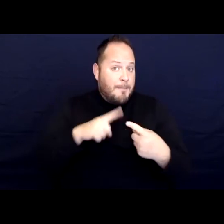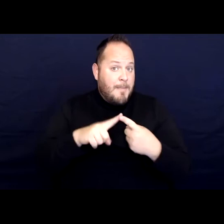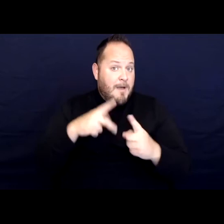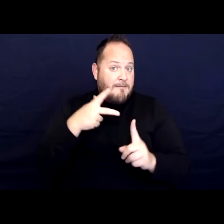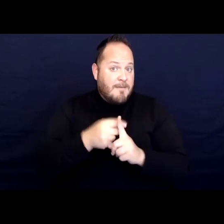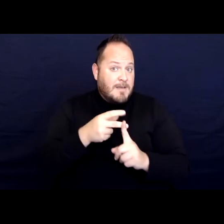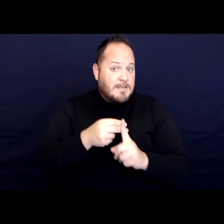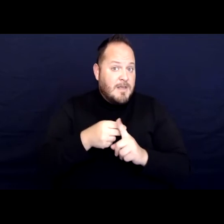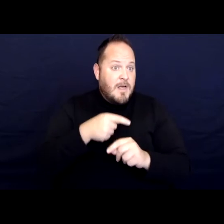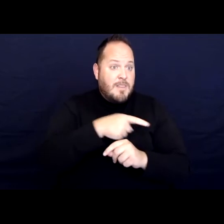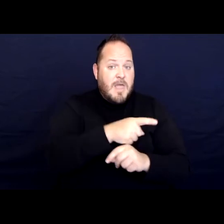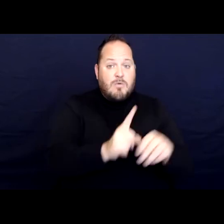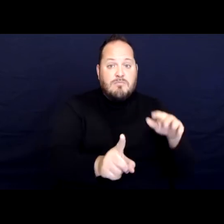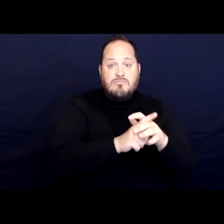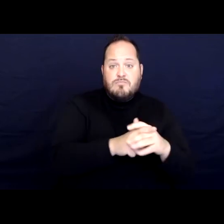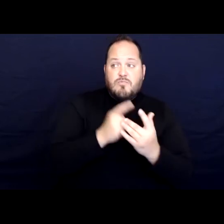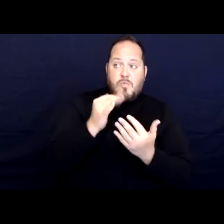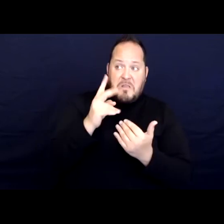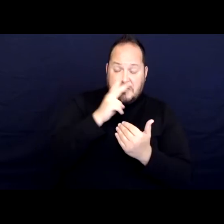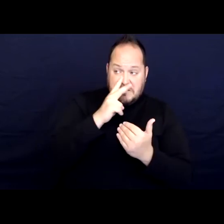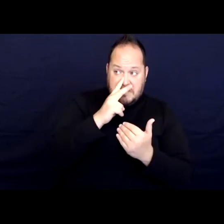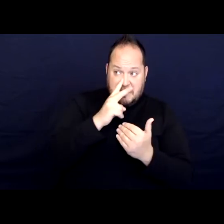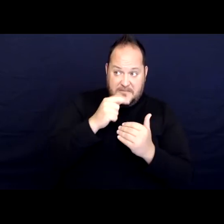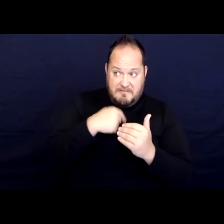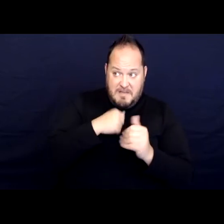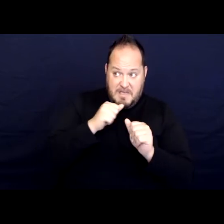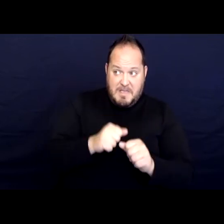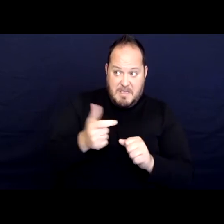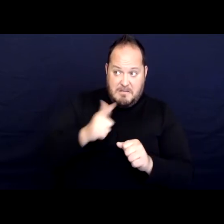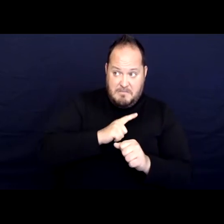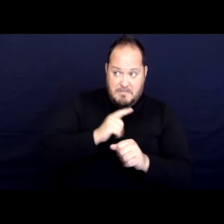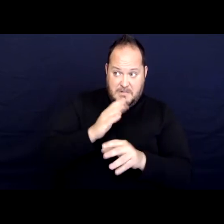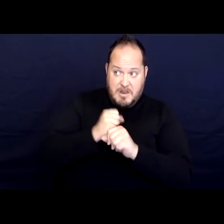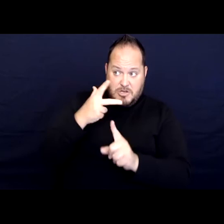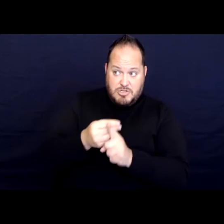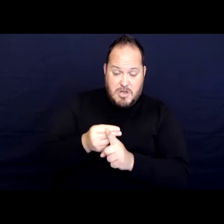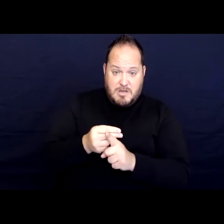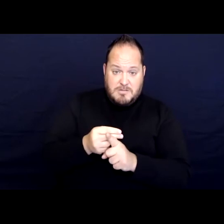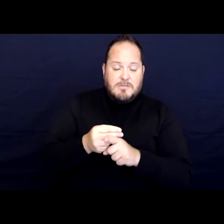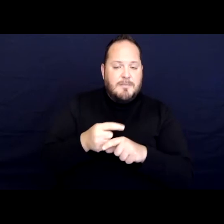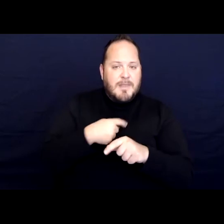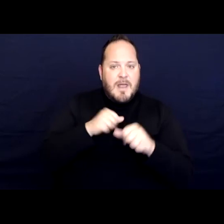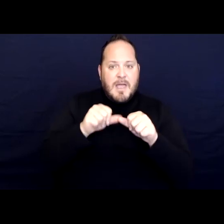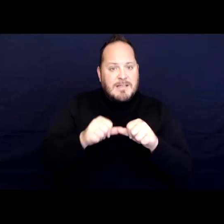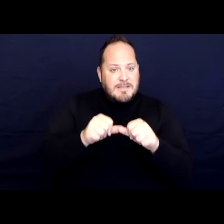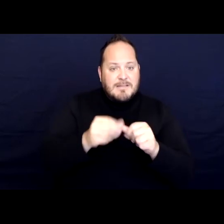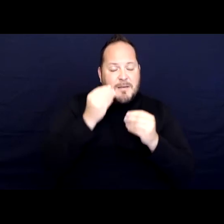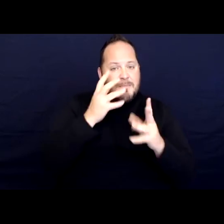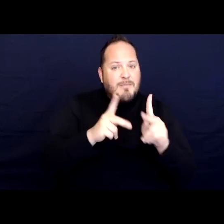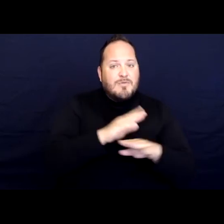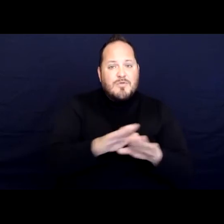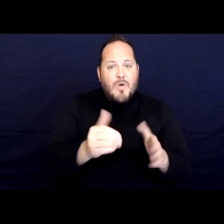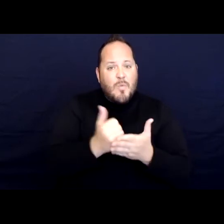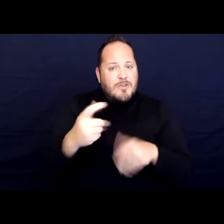see if they could get a shot, at the end of the day, sort of thing. And I kept on telling people, don't waste your time. Don't